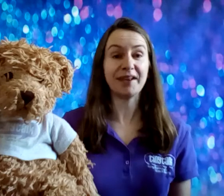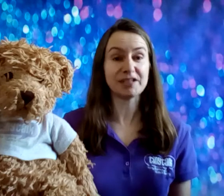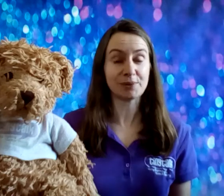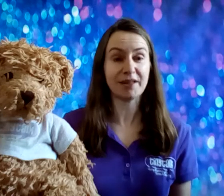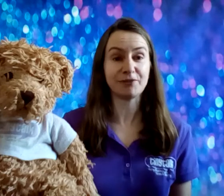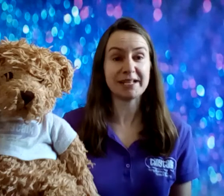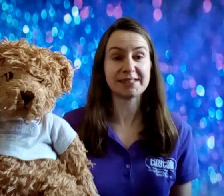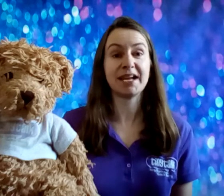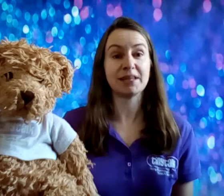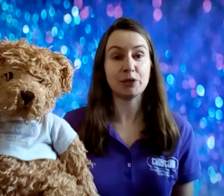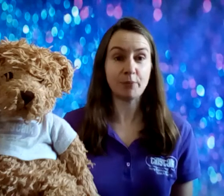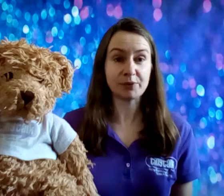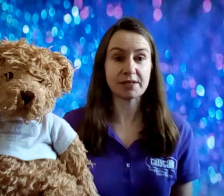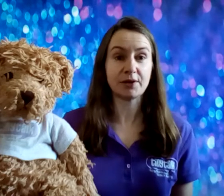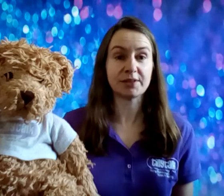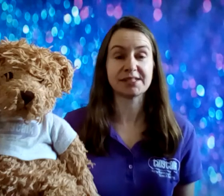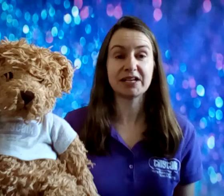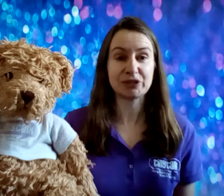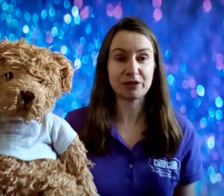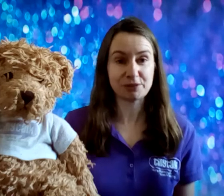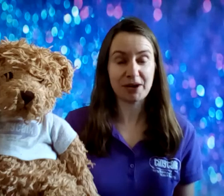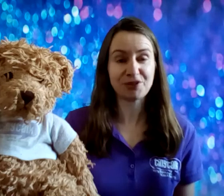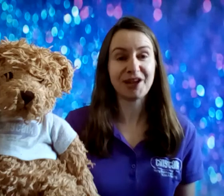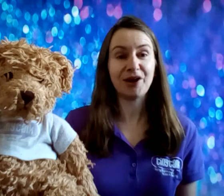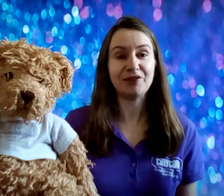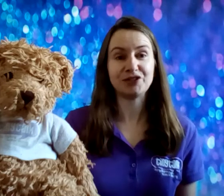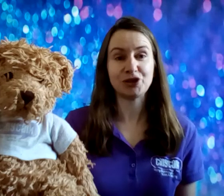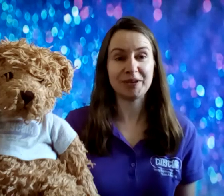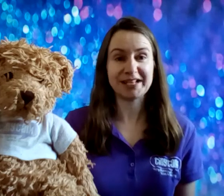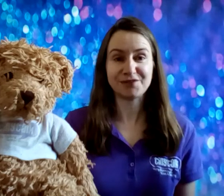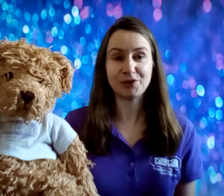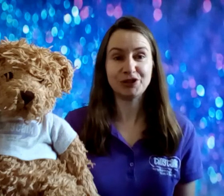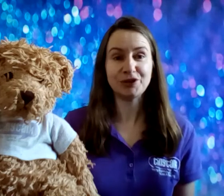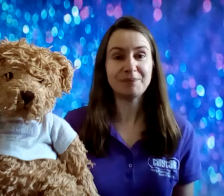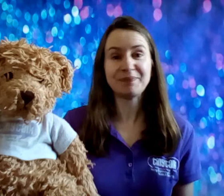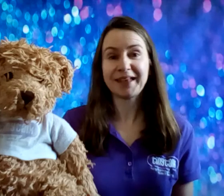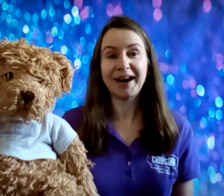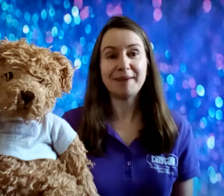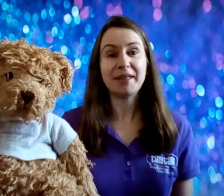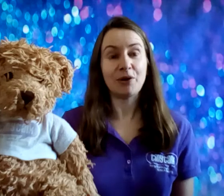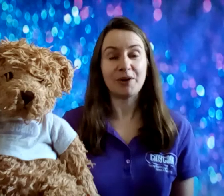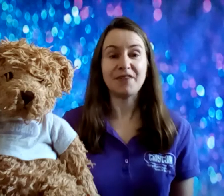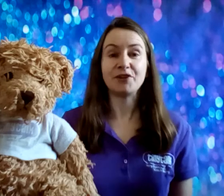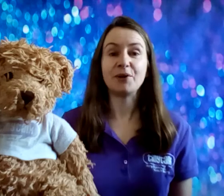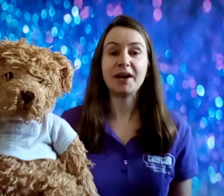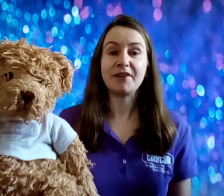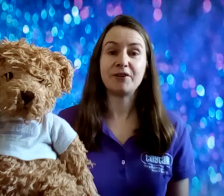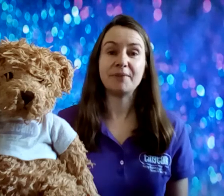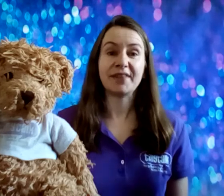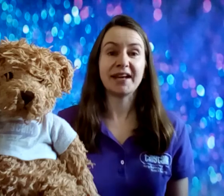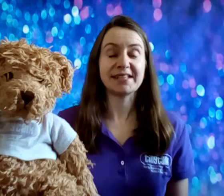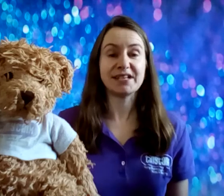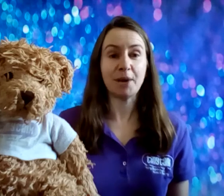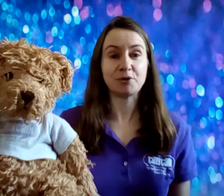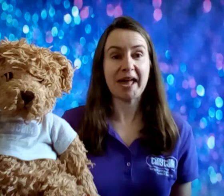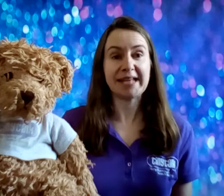under 12 weeks, the newborns course starting on the 12th of June is for you. Or if you're from that age up to about